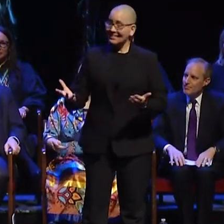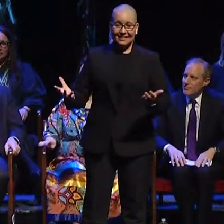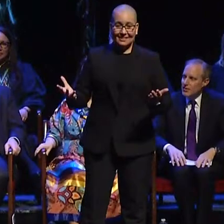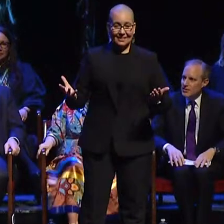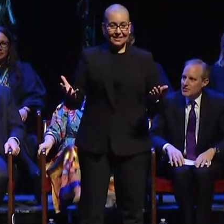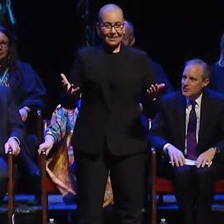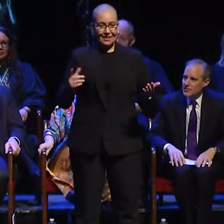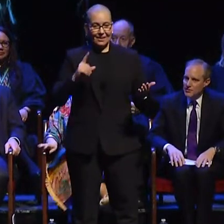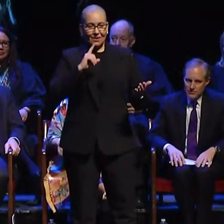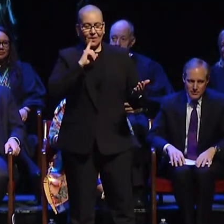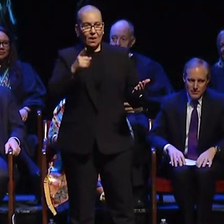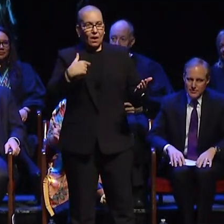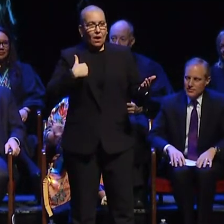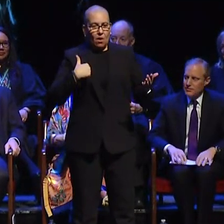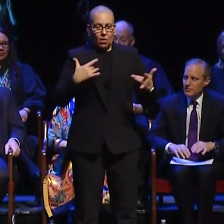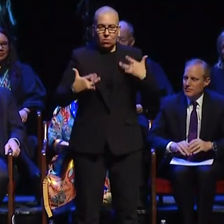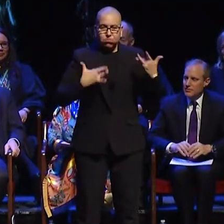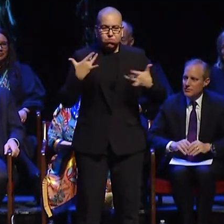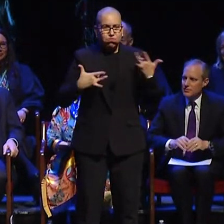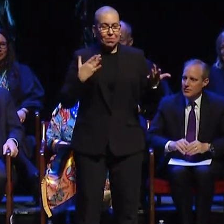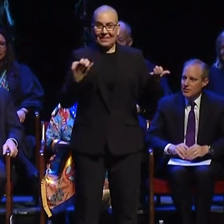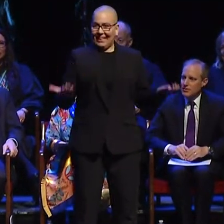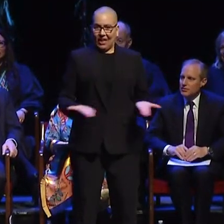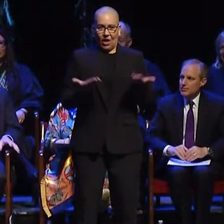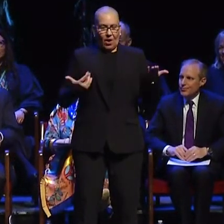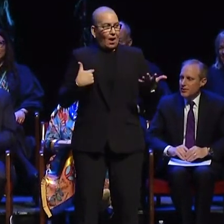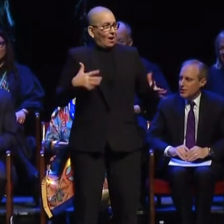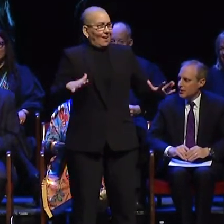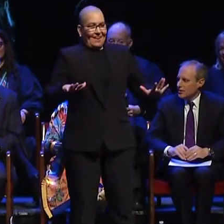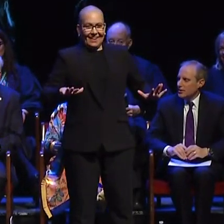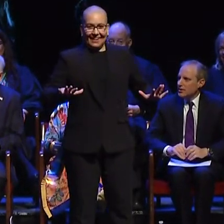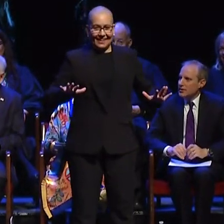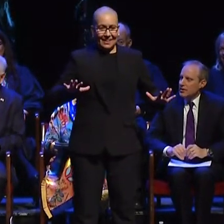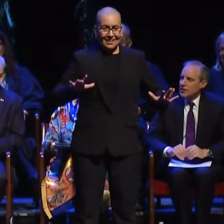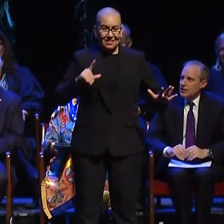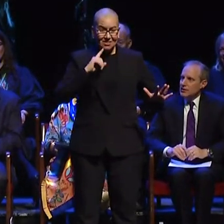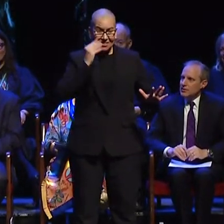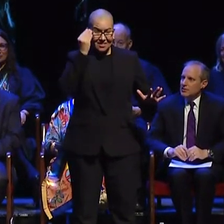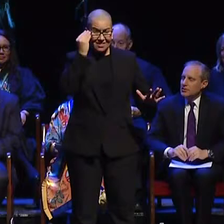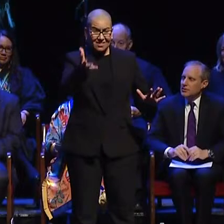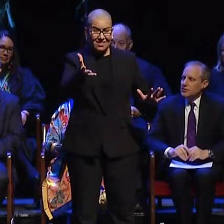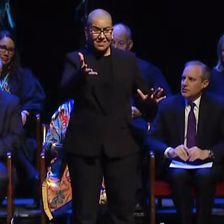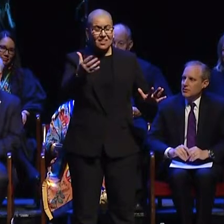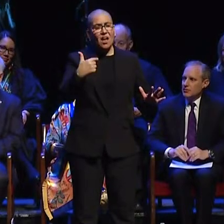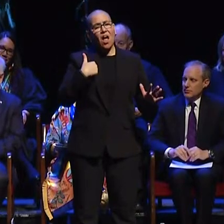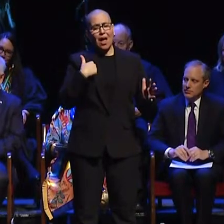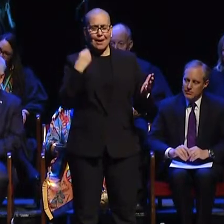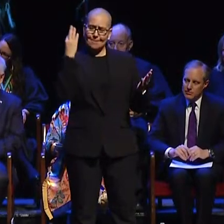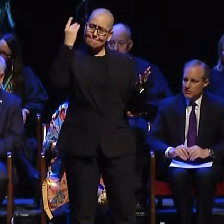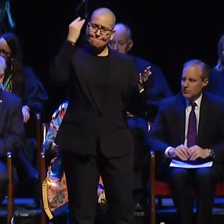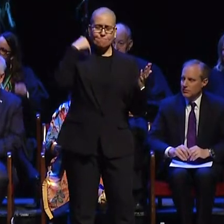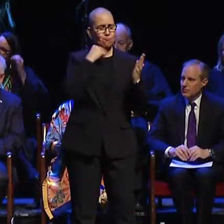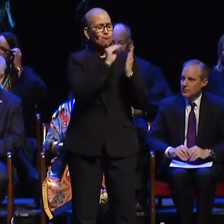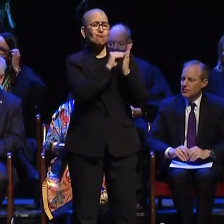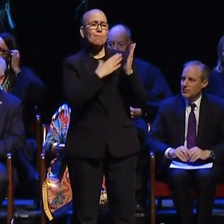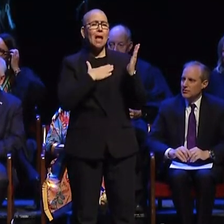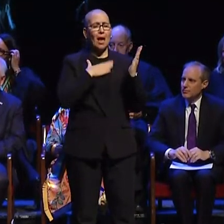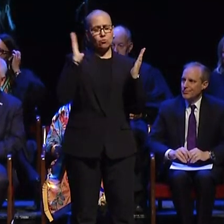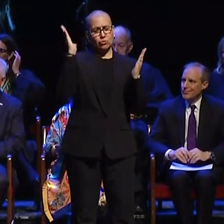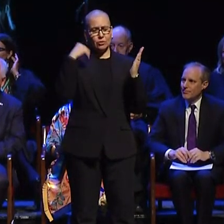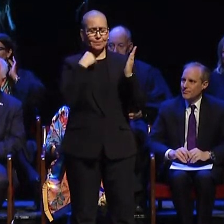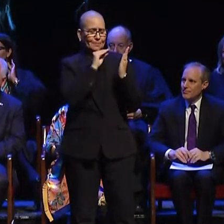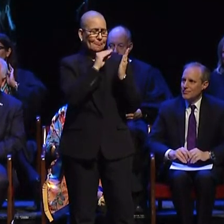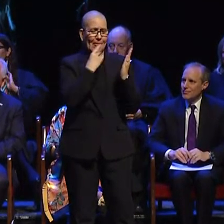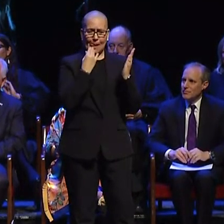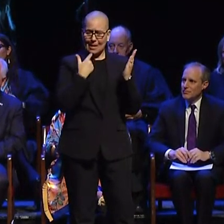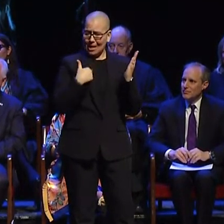I am so excited to be here today. And I can tell you that as I was writing this speech, I got more than a little bit nervous.